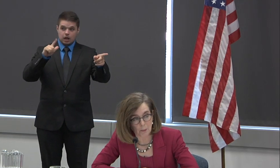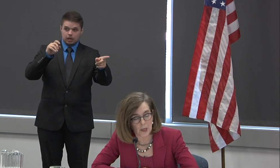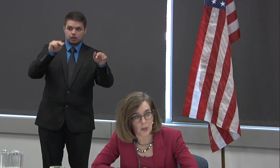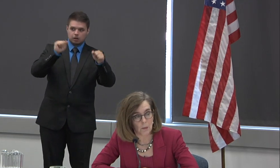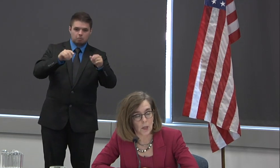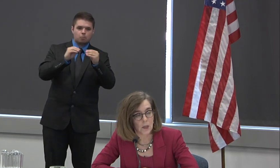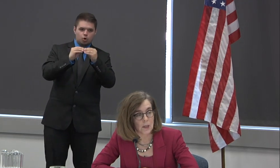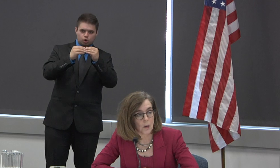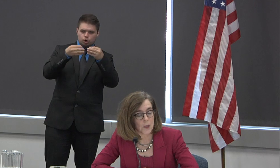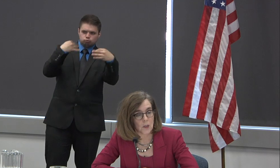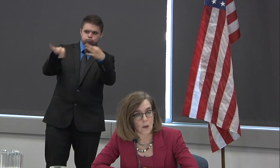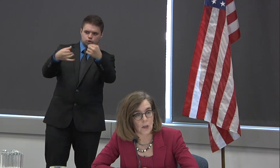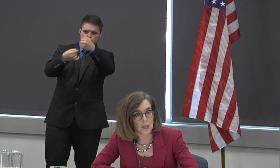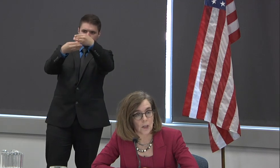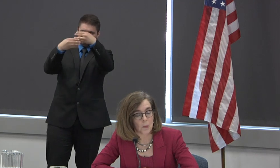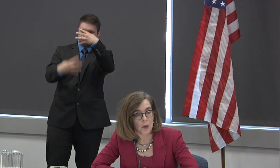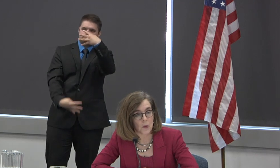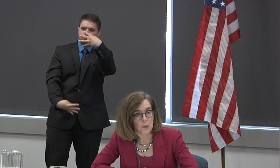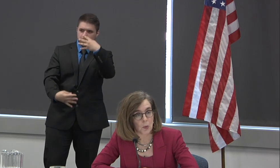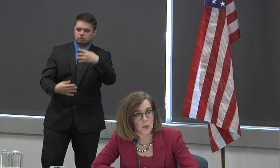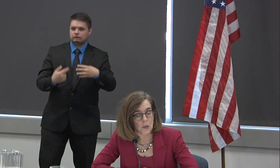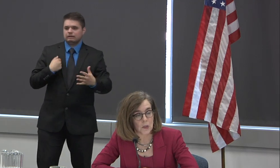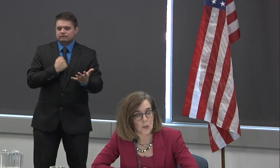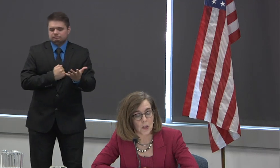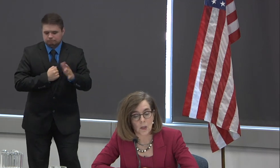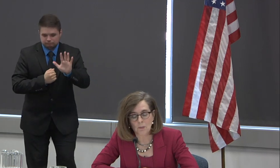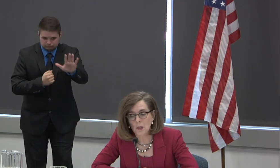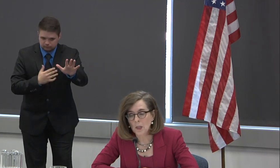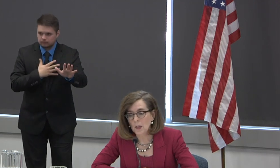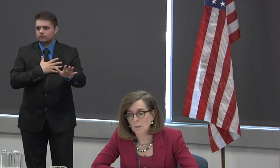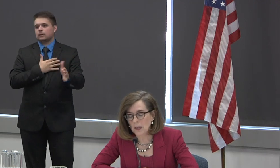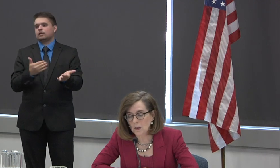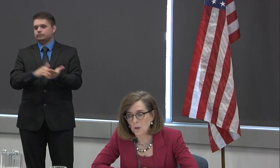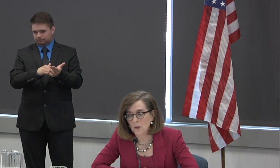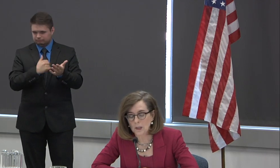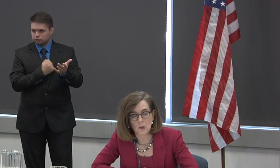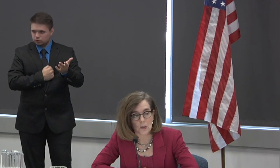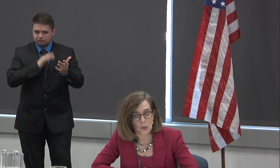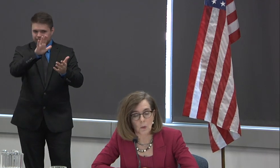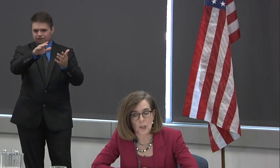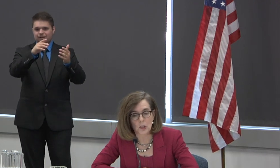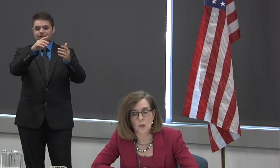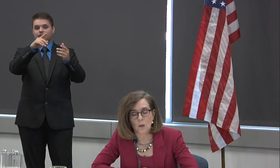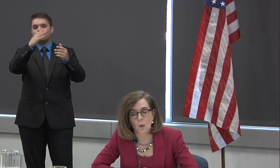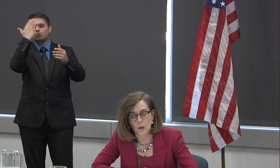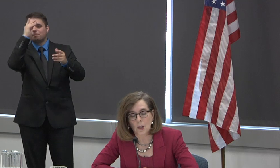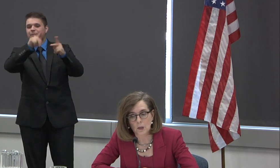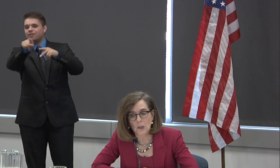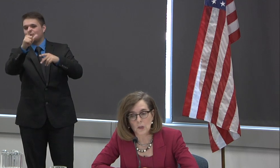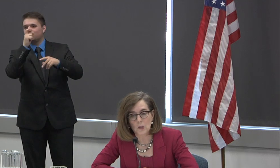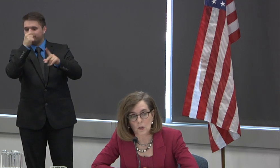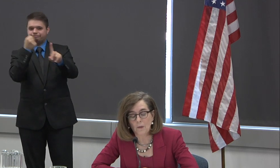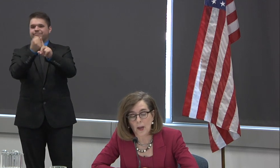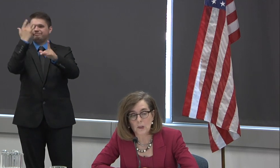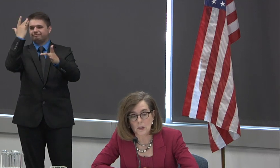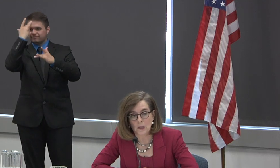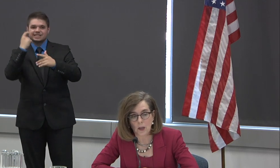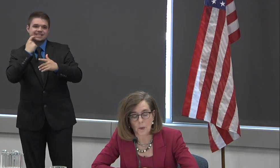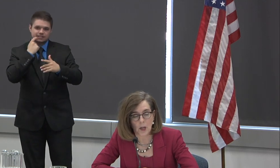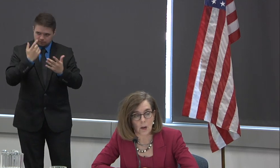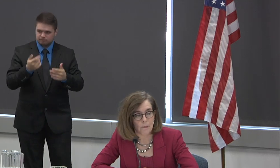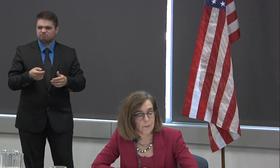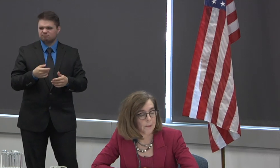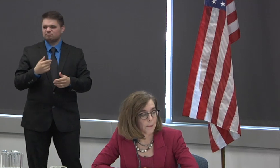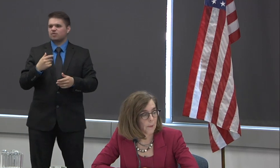but I'm terribly sorry to hear about this person's medical dental situation. Oregonians deserve access to health